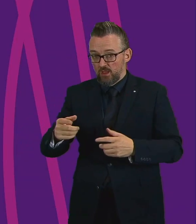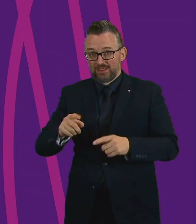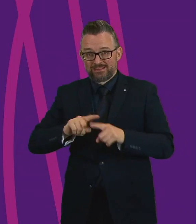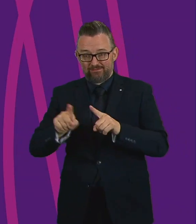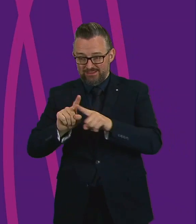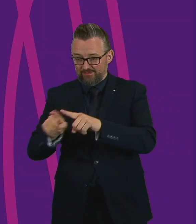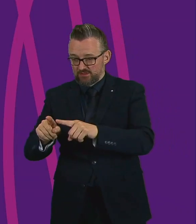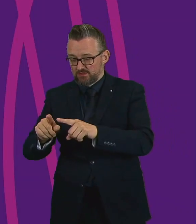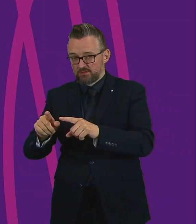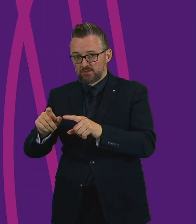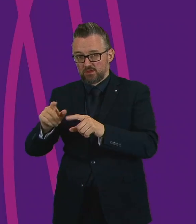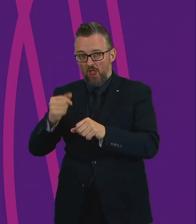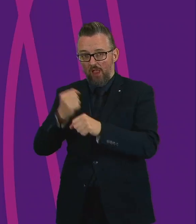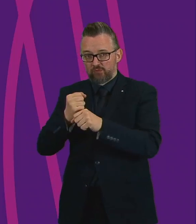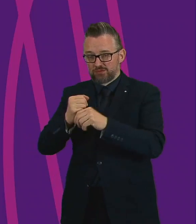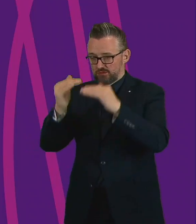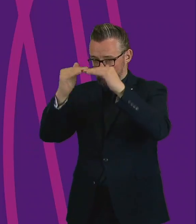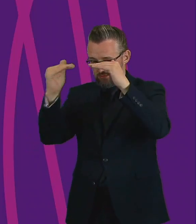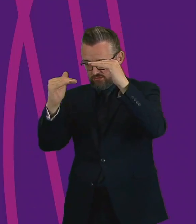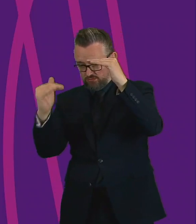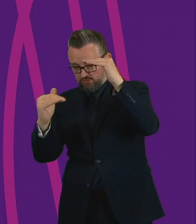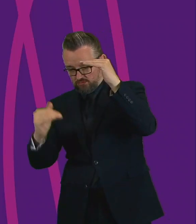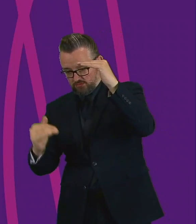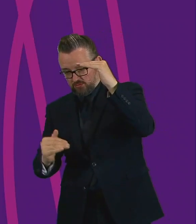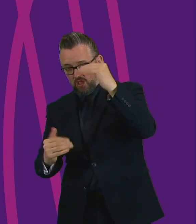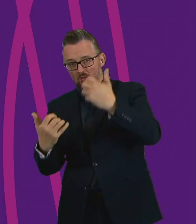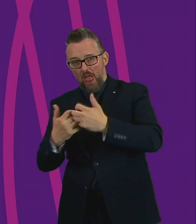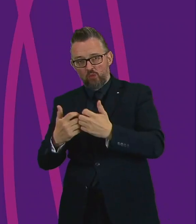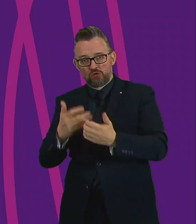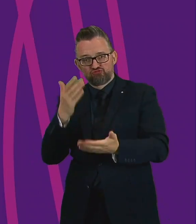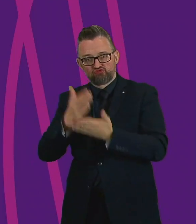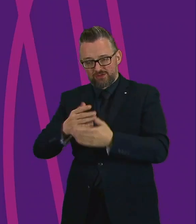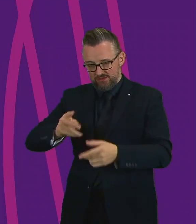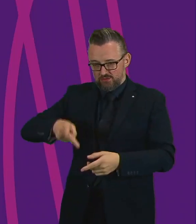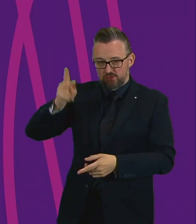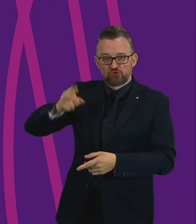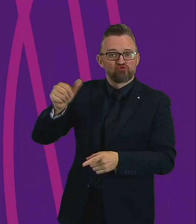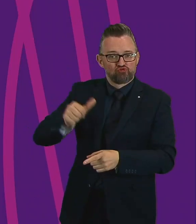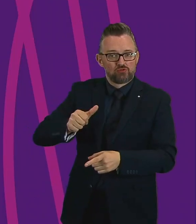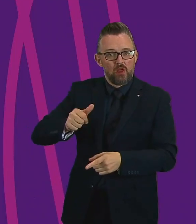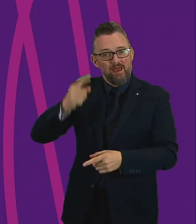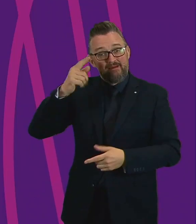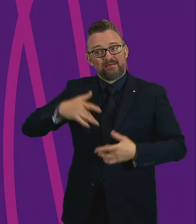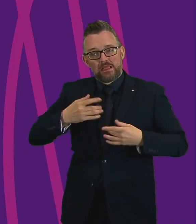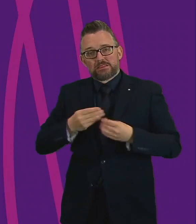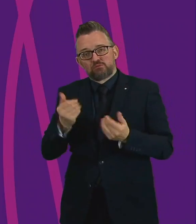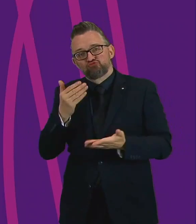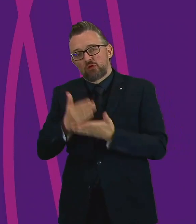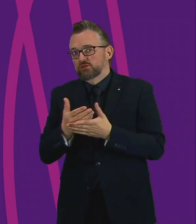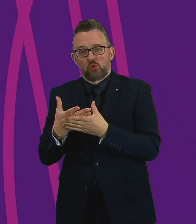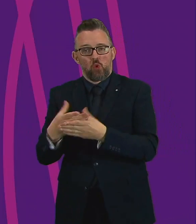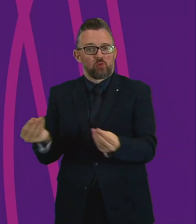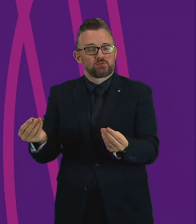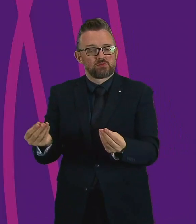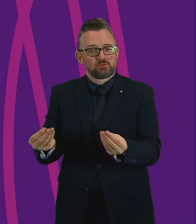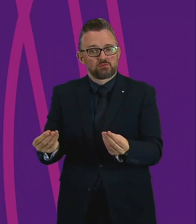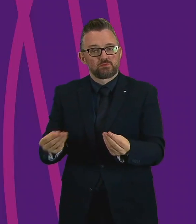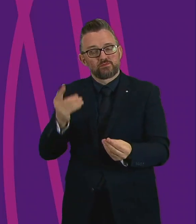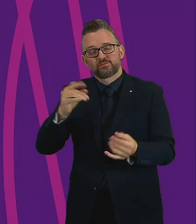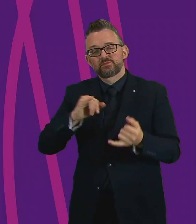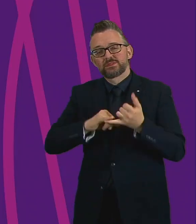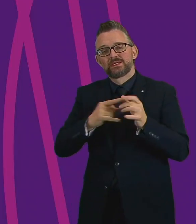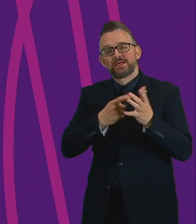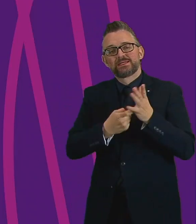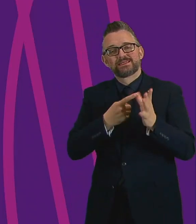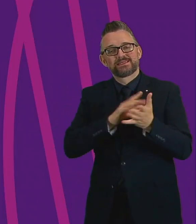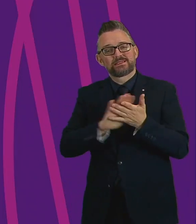different tiers of government. And I think an awful lot of political capital was lost at that point. And Sarah Boyack